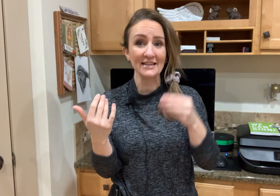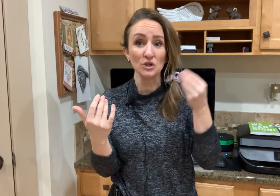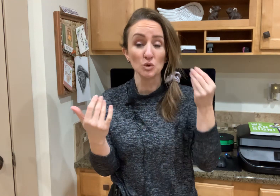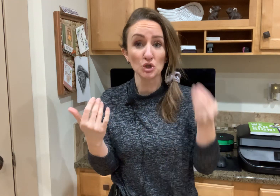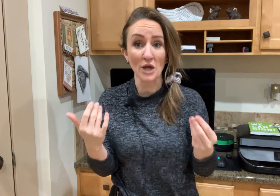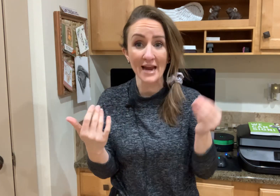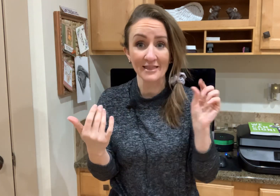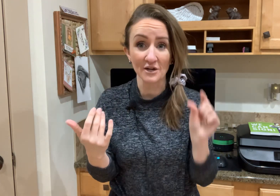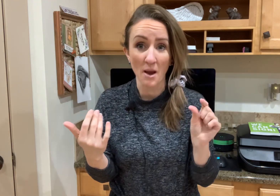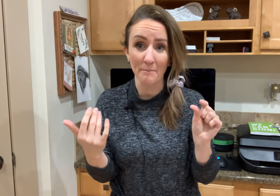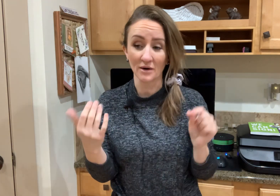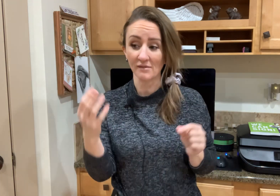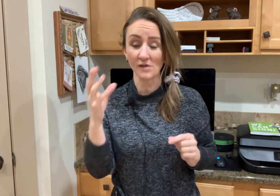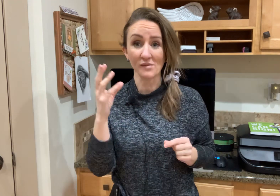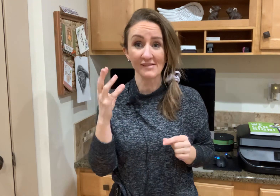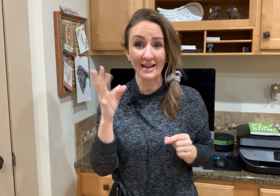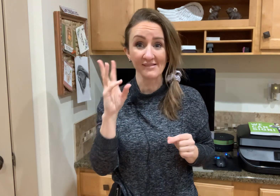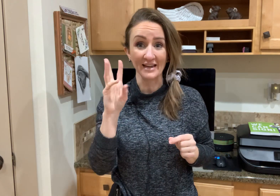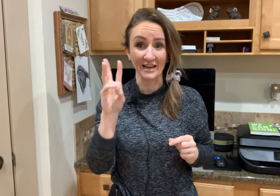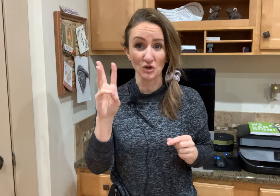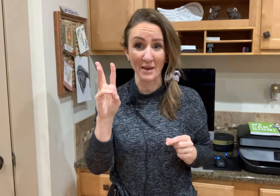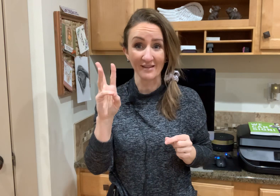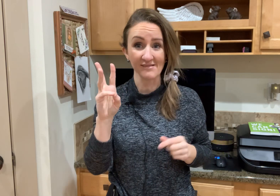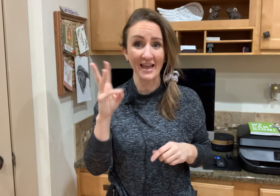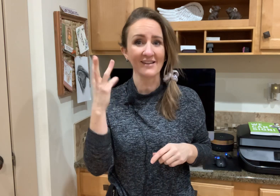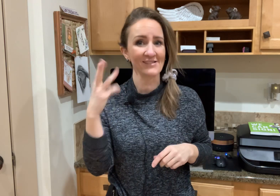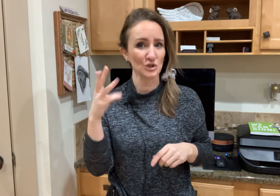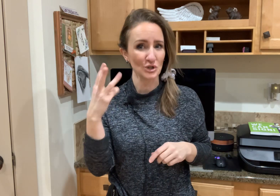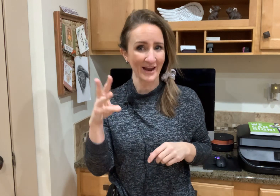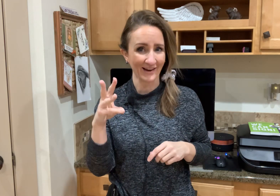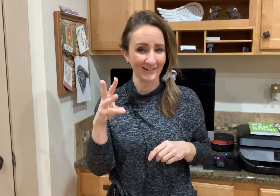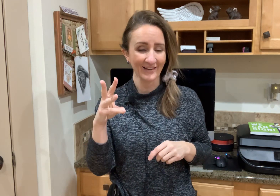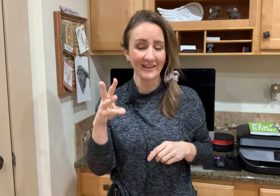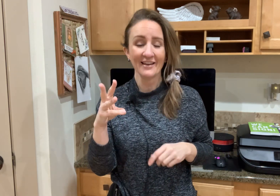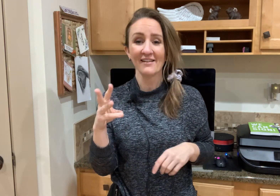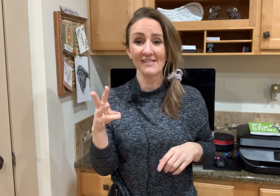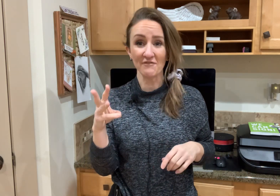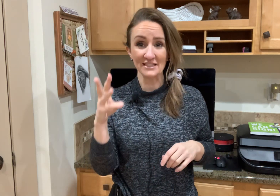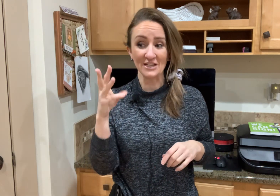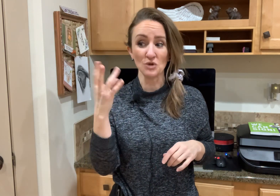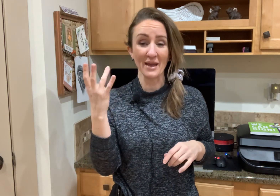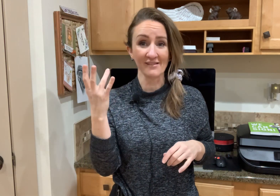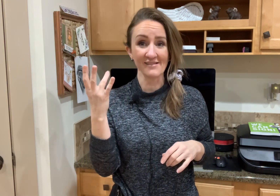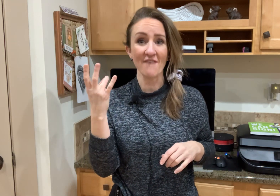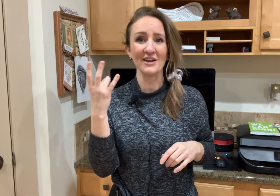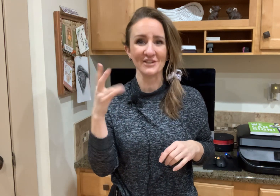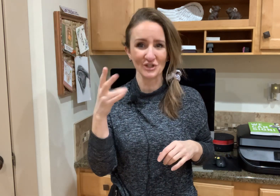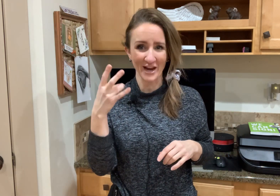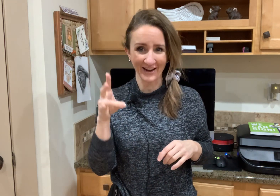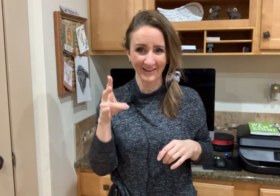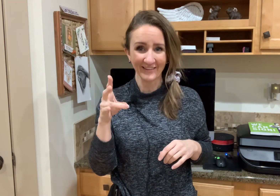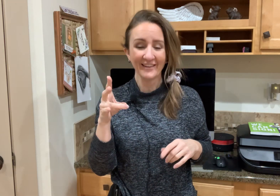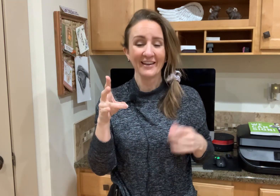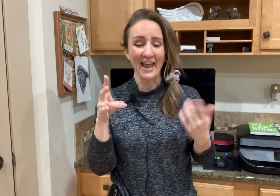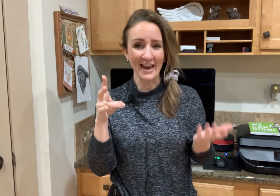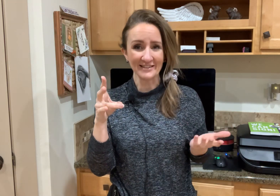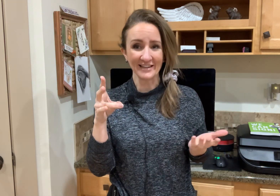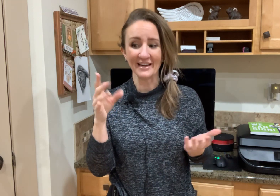you shake the number. So 16, you make a 6 and shake it. 17, you make a 7 and shake it. 18,